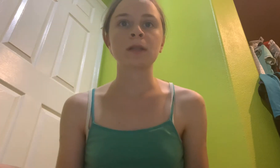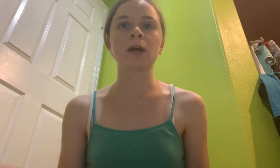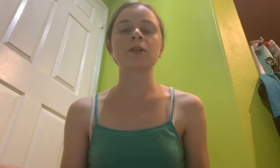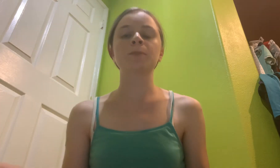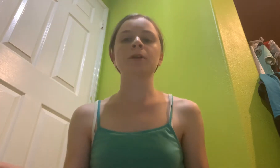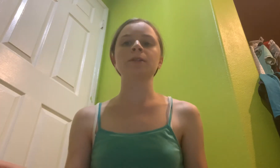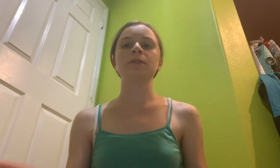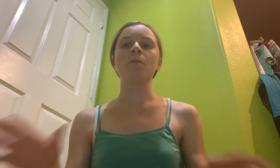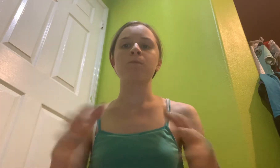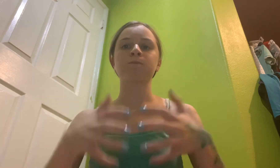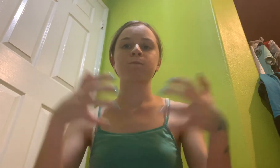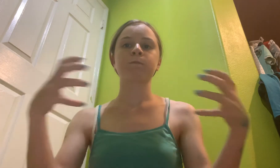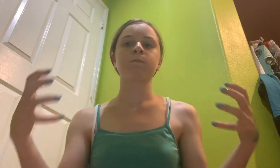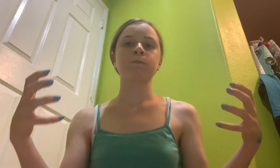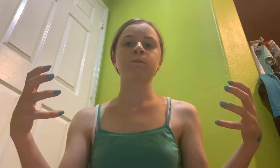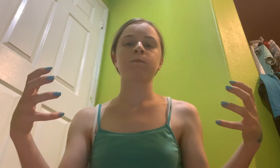Large person.